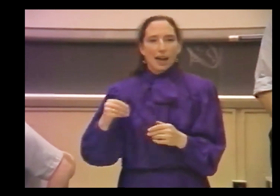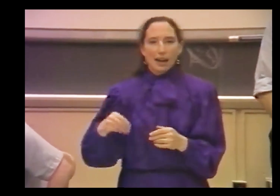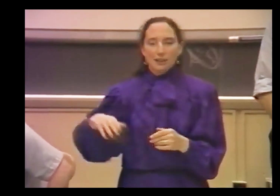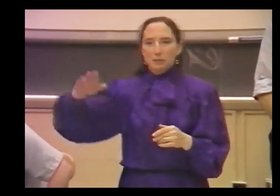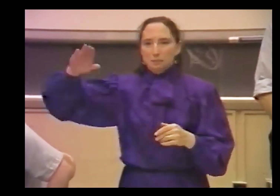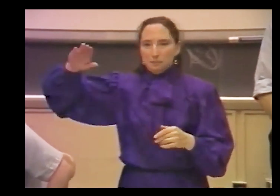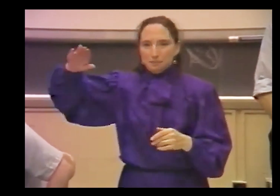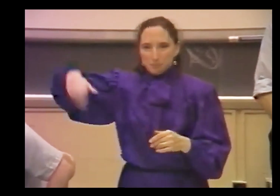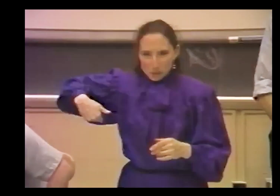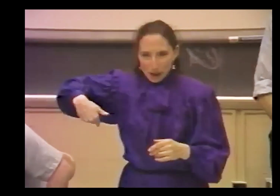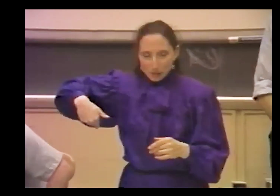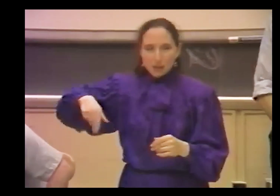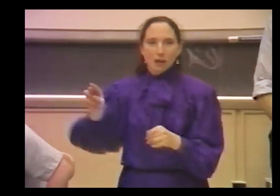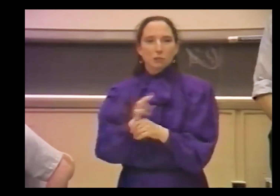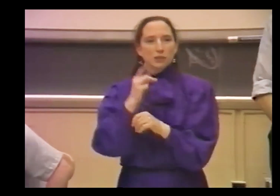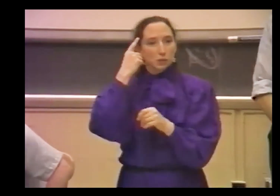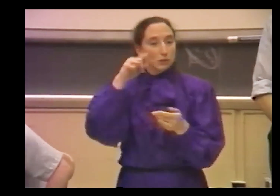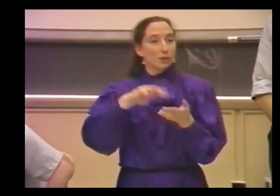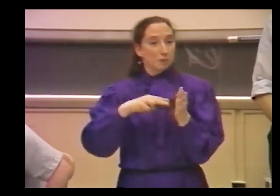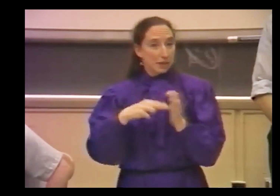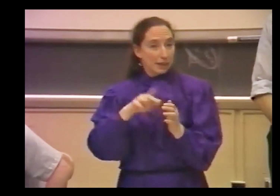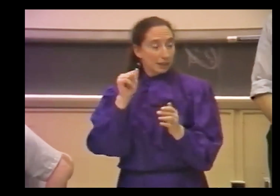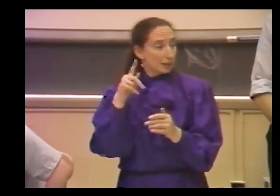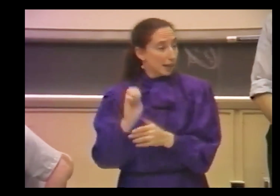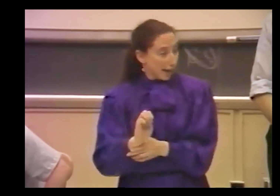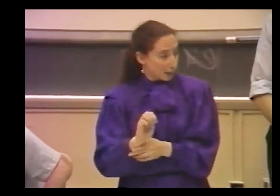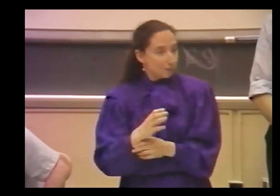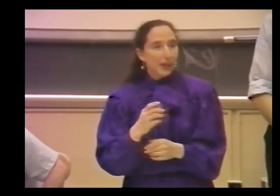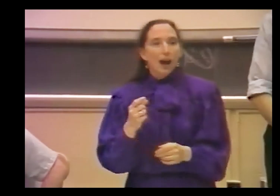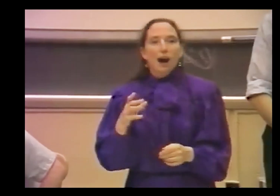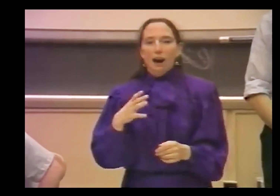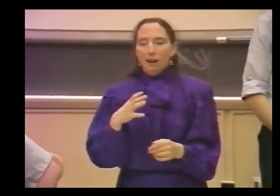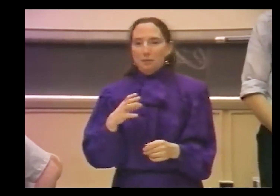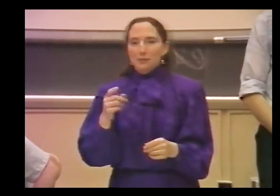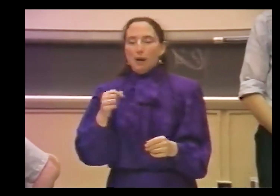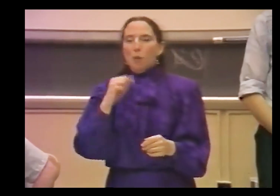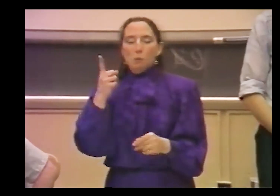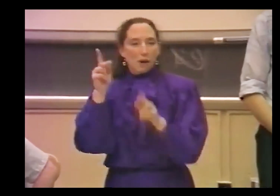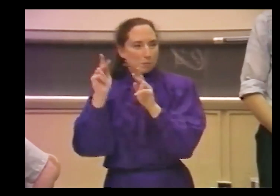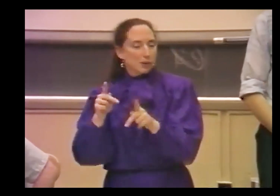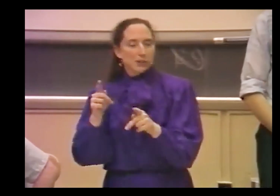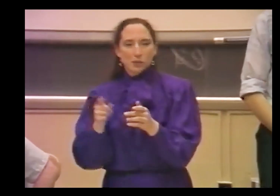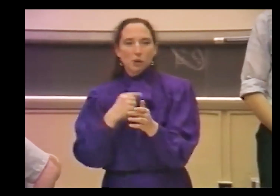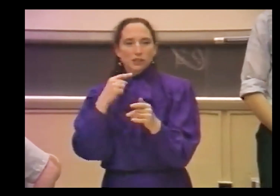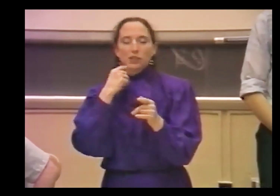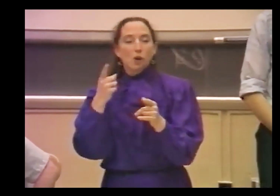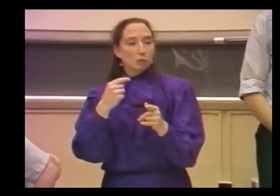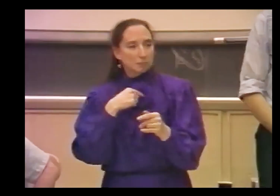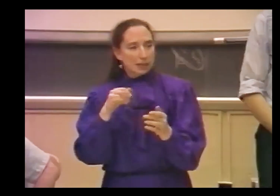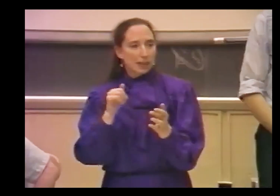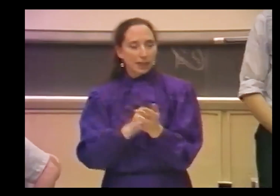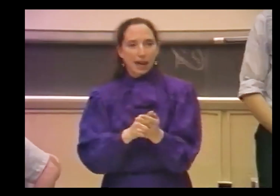and without the tongue was used for the meaning late. One person once told me